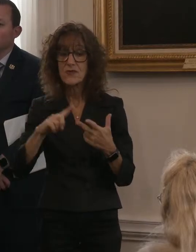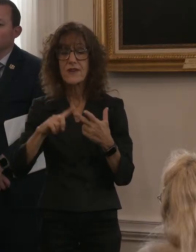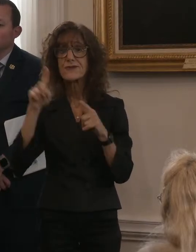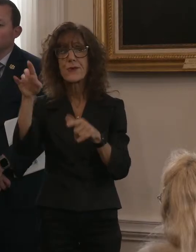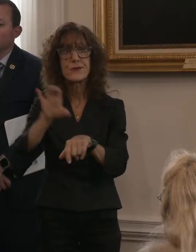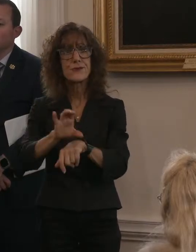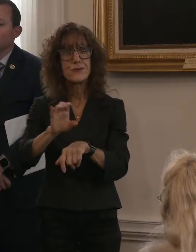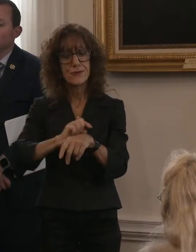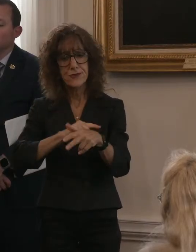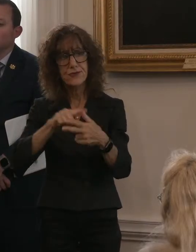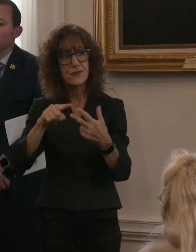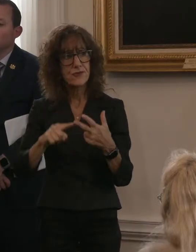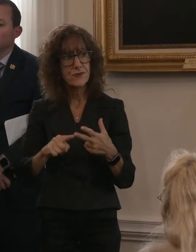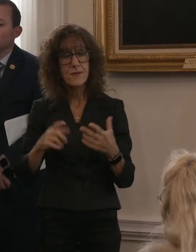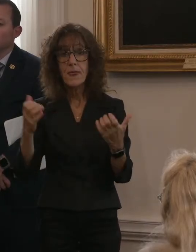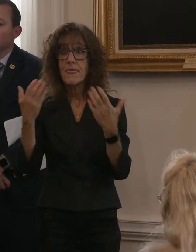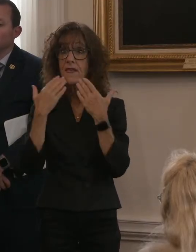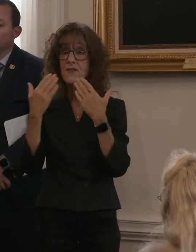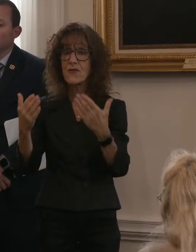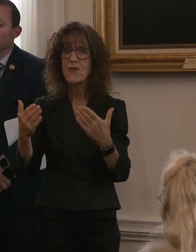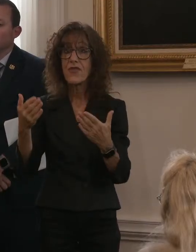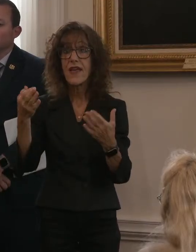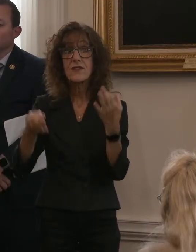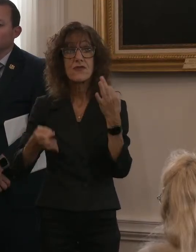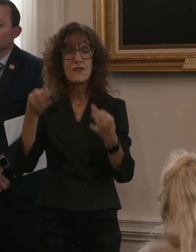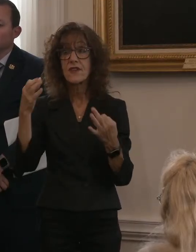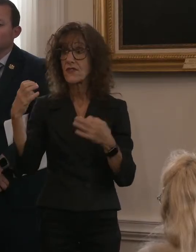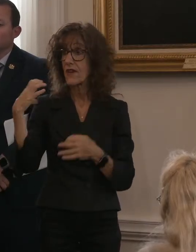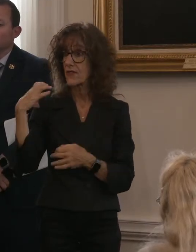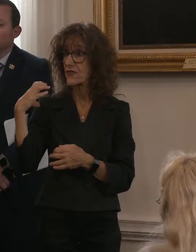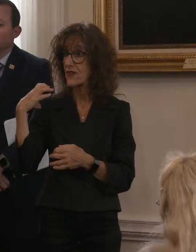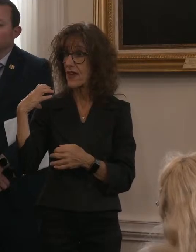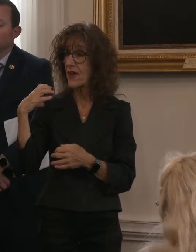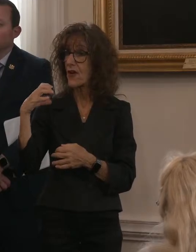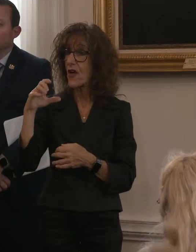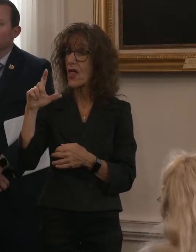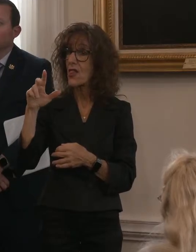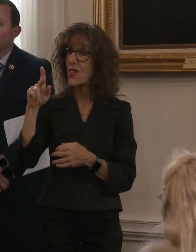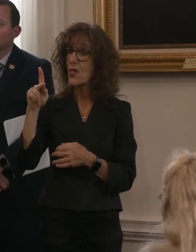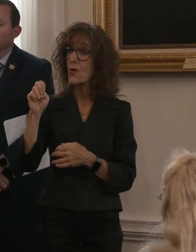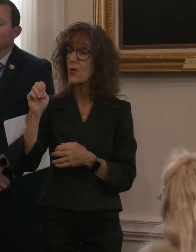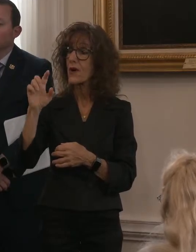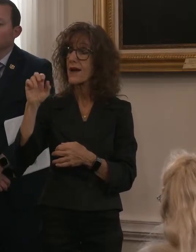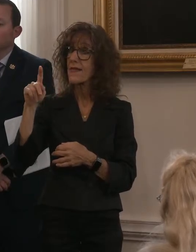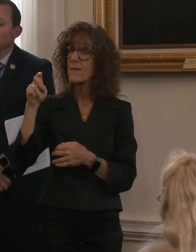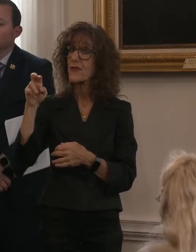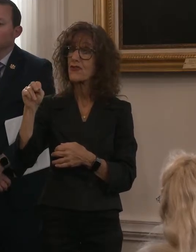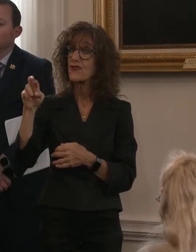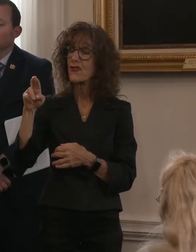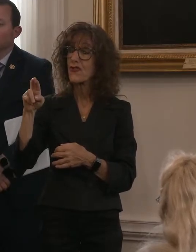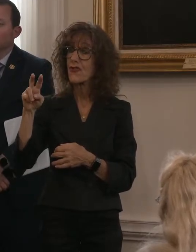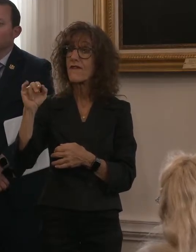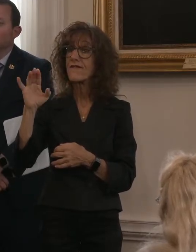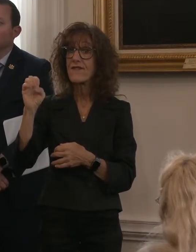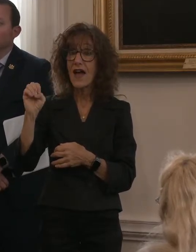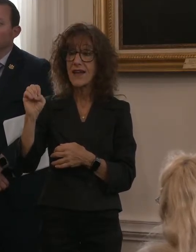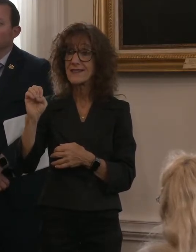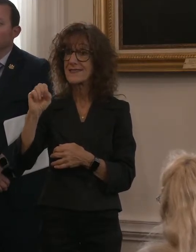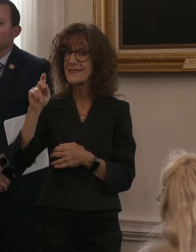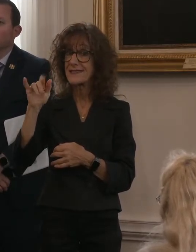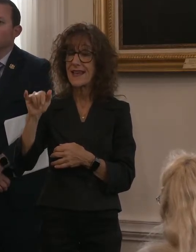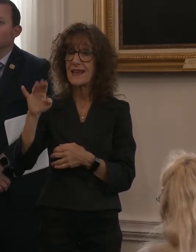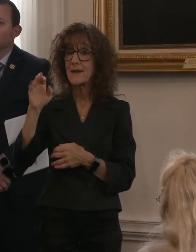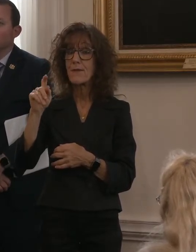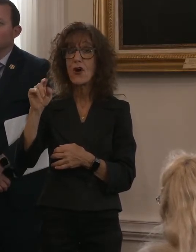church. I want to thank Judiciary Chair Luke Clippinger, Vice Chair Sandy Bartlett,